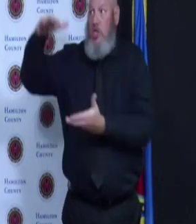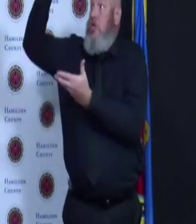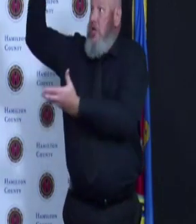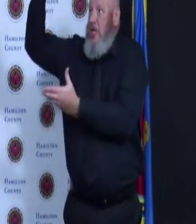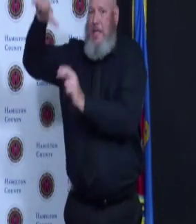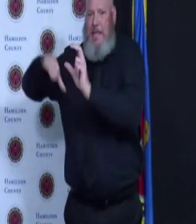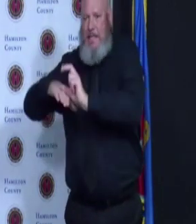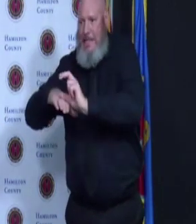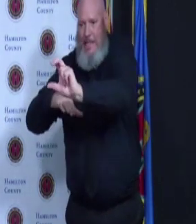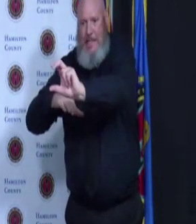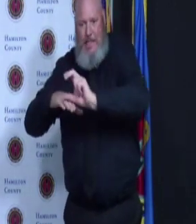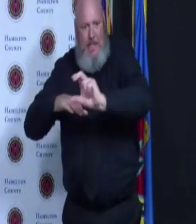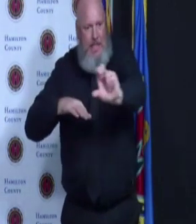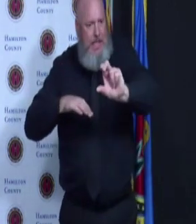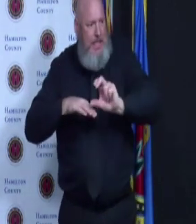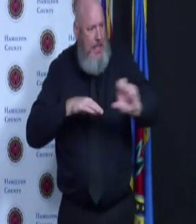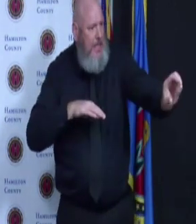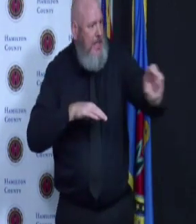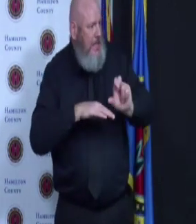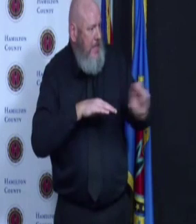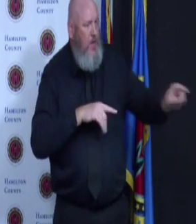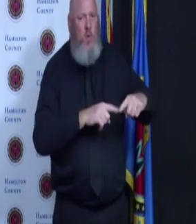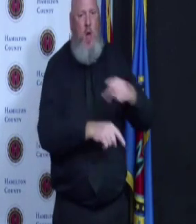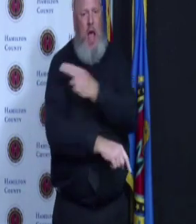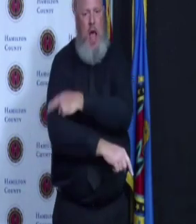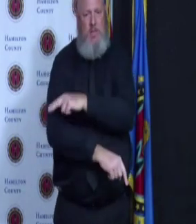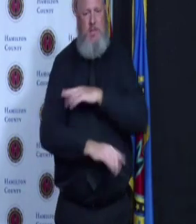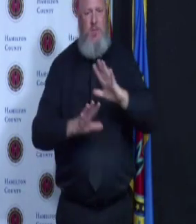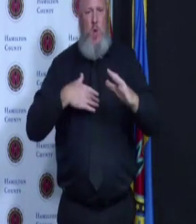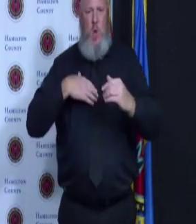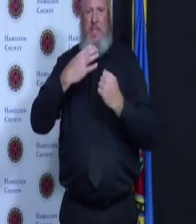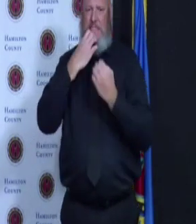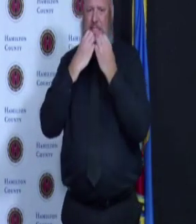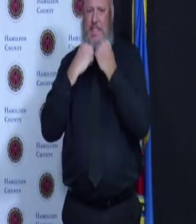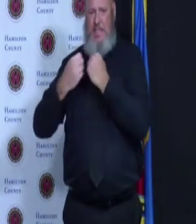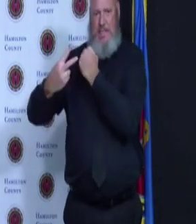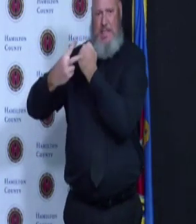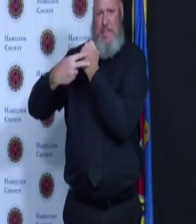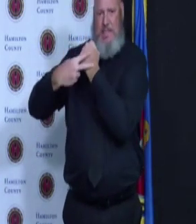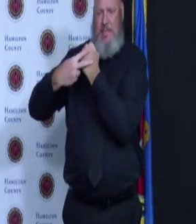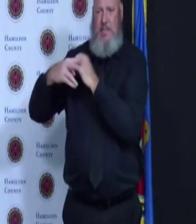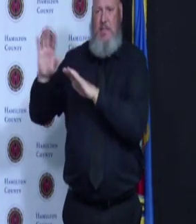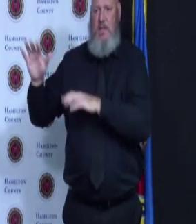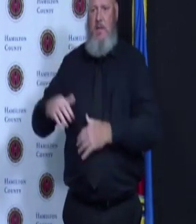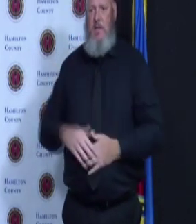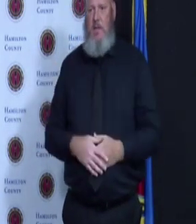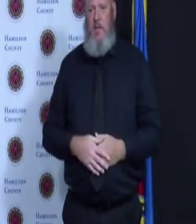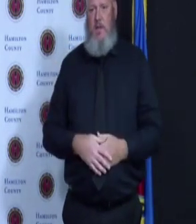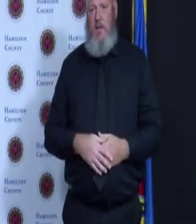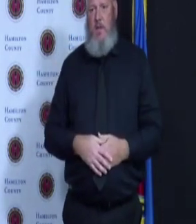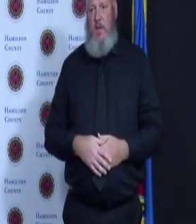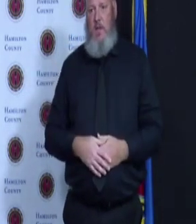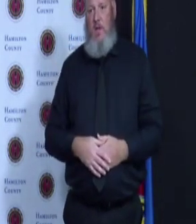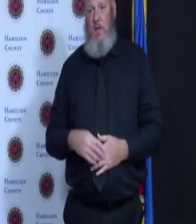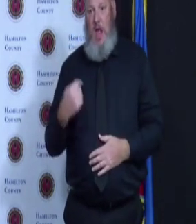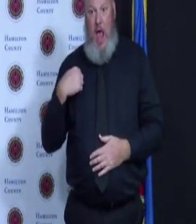testing numbers, note that until our region receives more test swabs and testing kit materials, for the most part, we